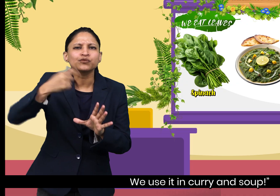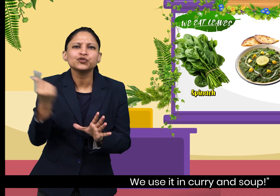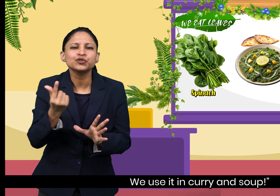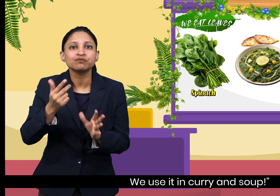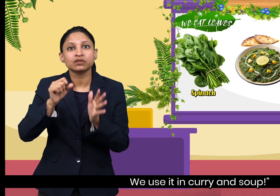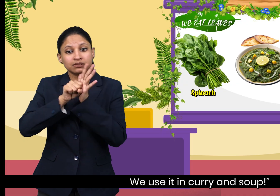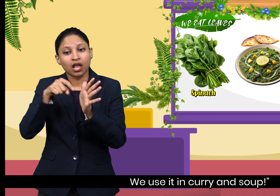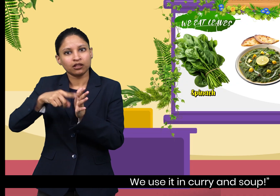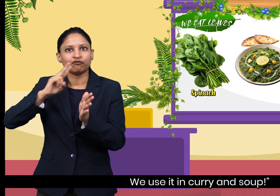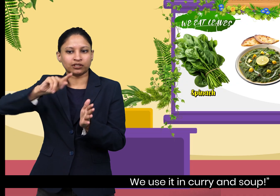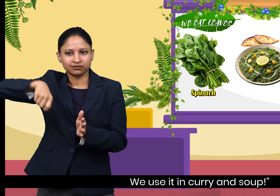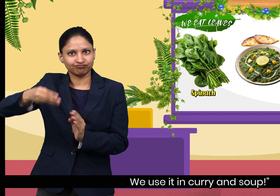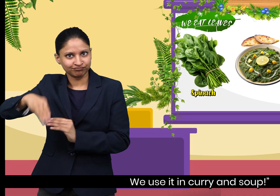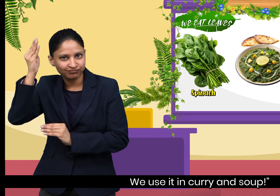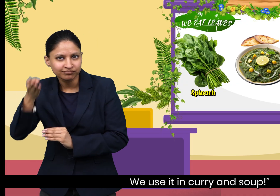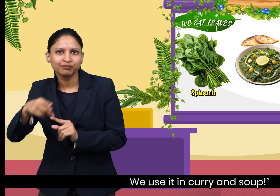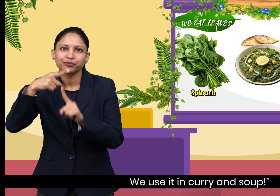soup.